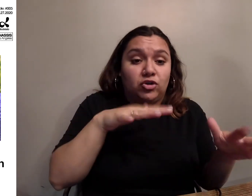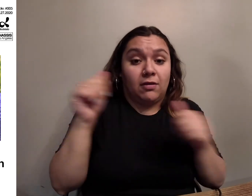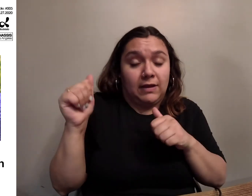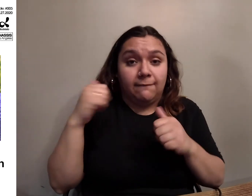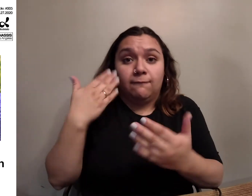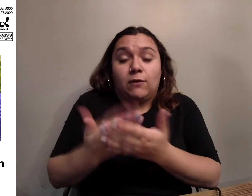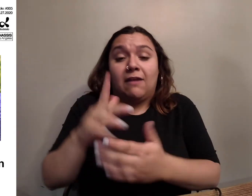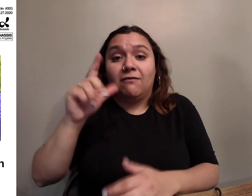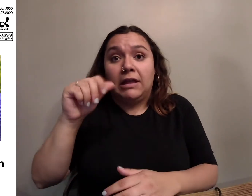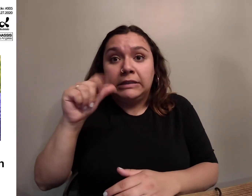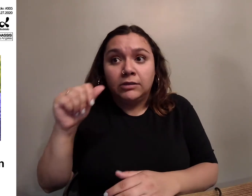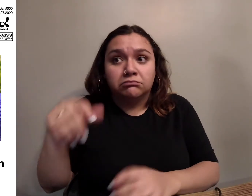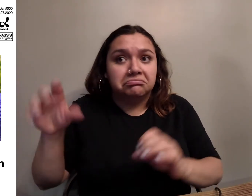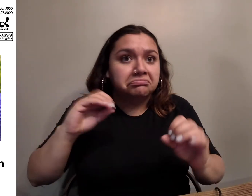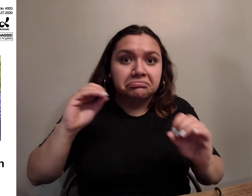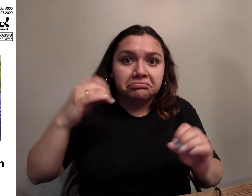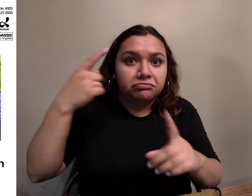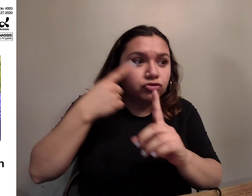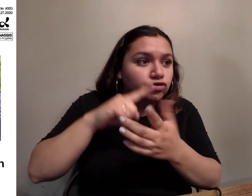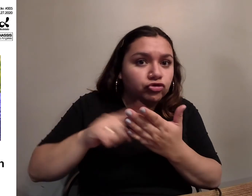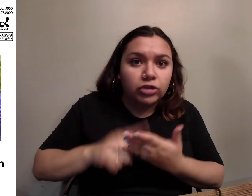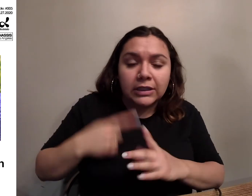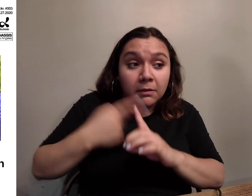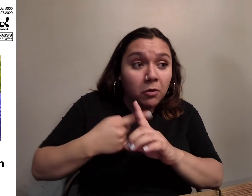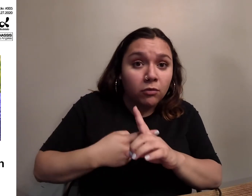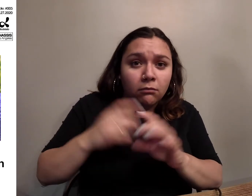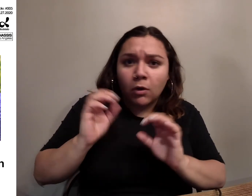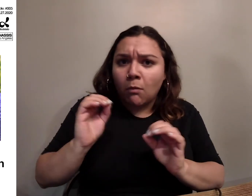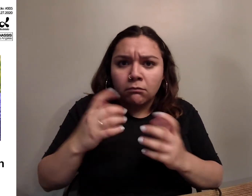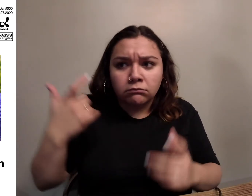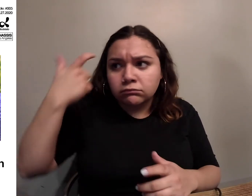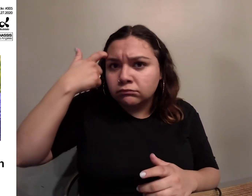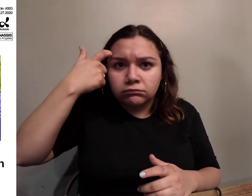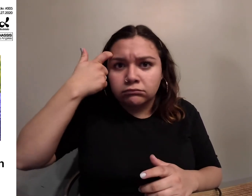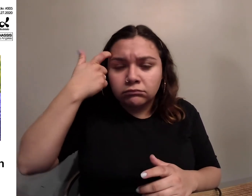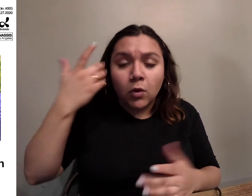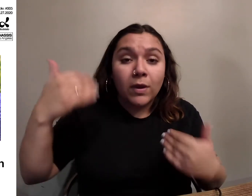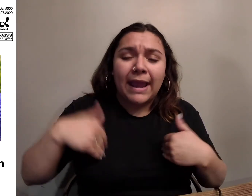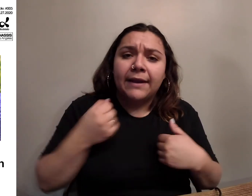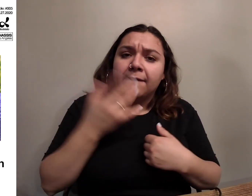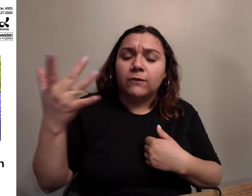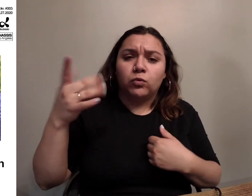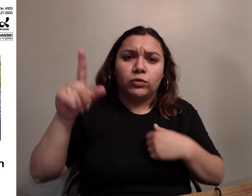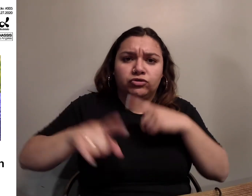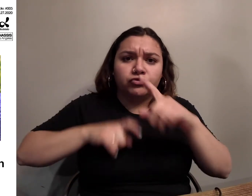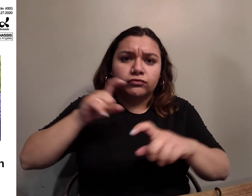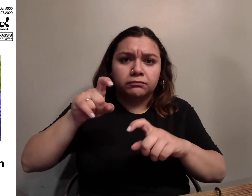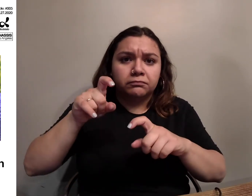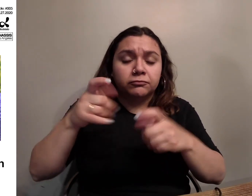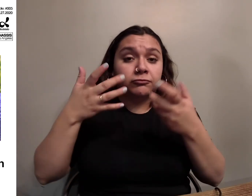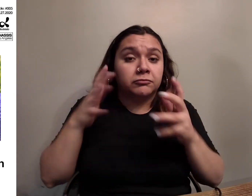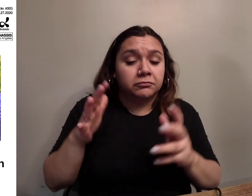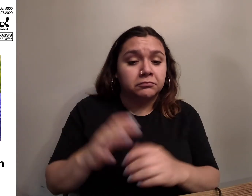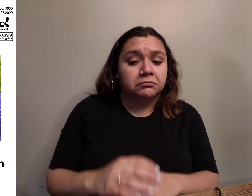no one took our temperature. We did have a few questions asked,